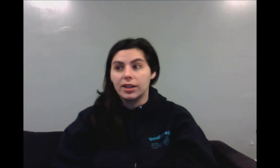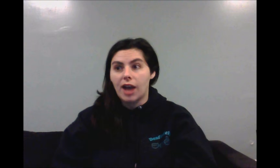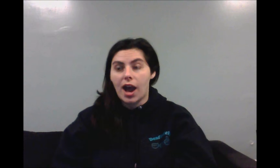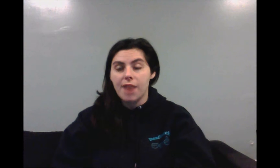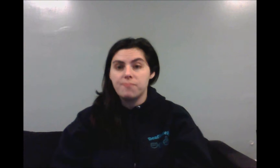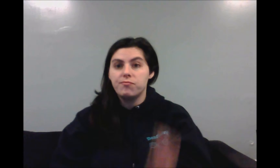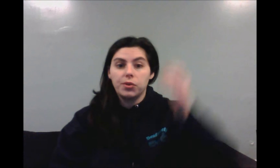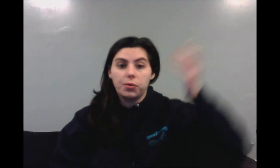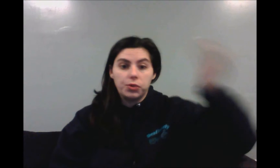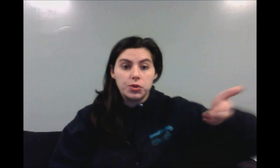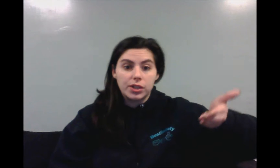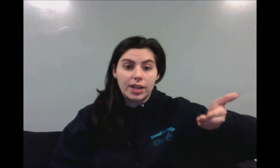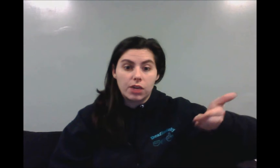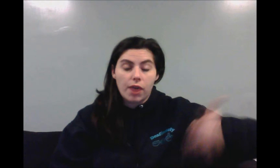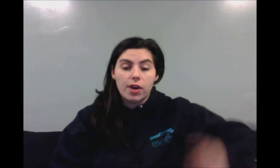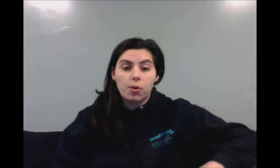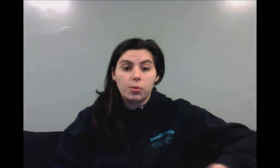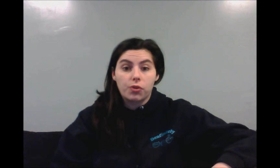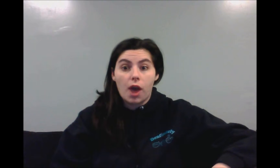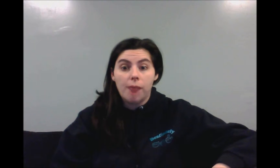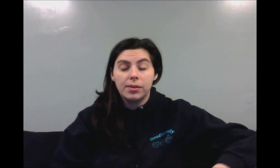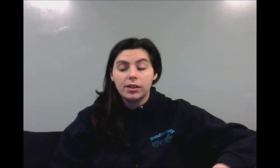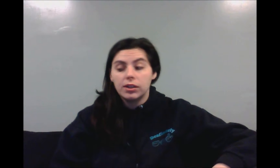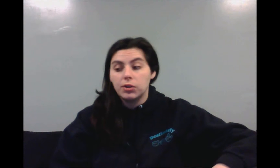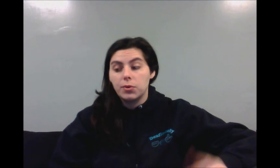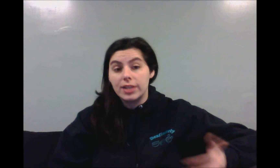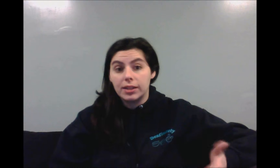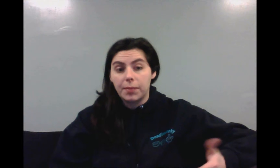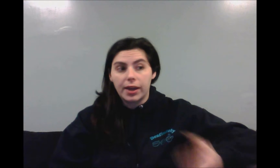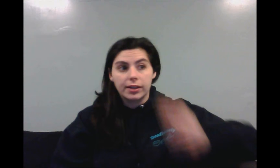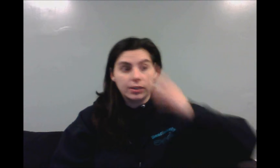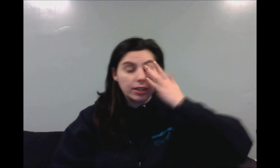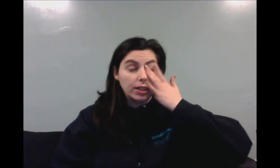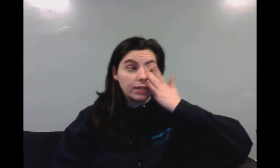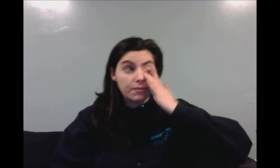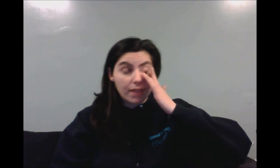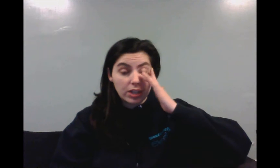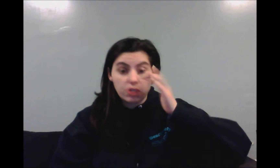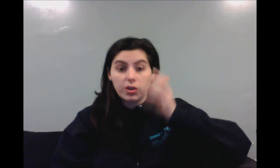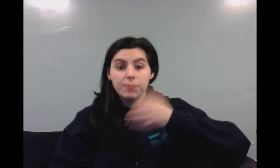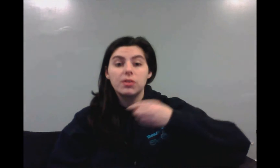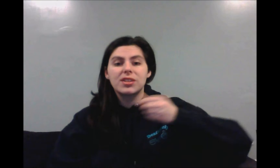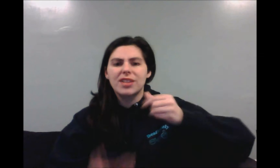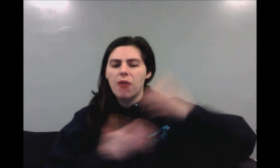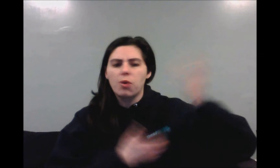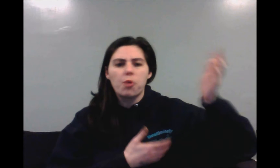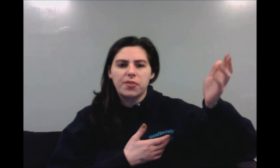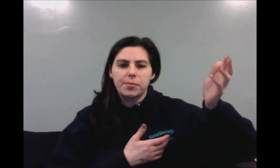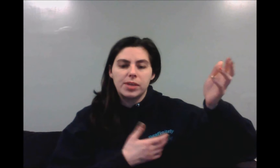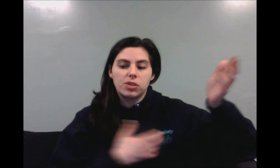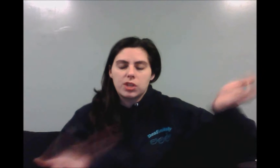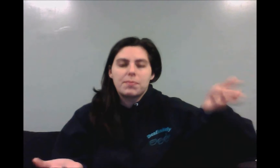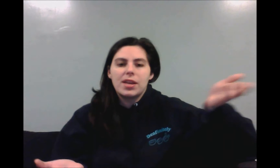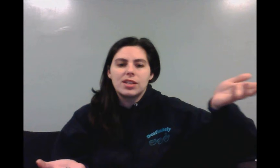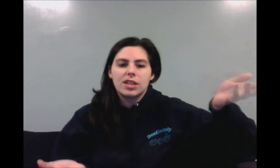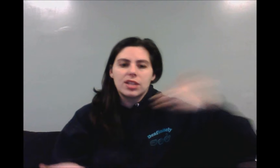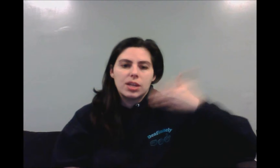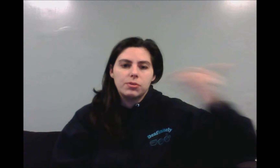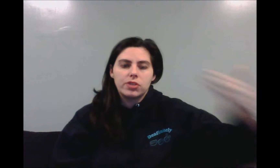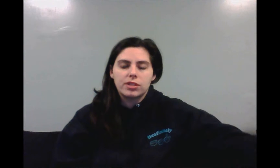I usually take a ride home with Rob, who is in the band. He lives in Valley Stream, so it's a town over from me, so it just makes sense that he would just